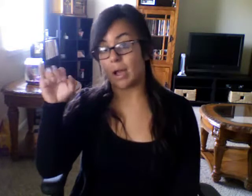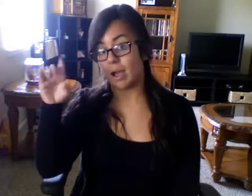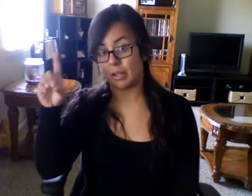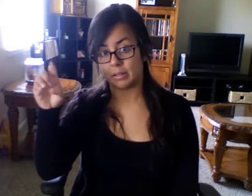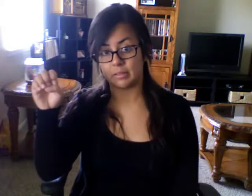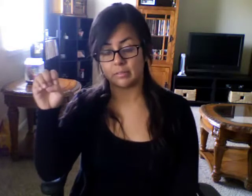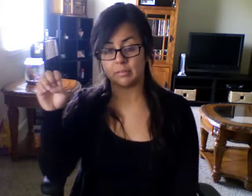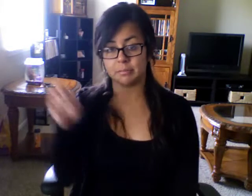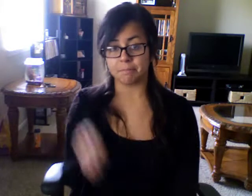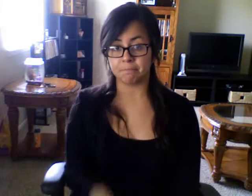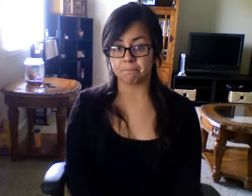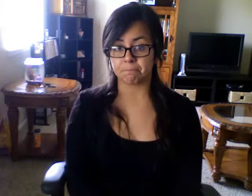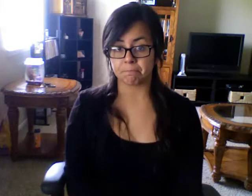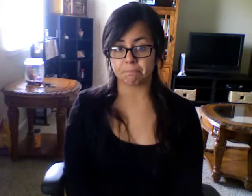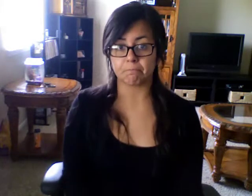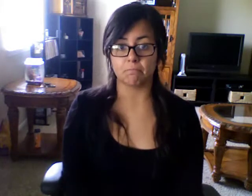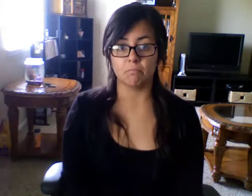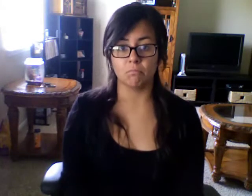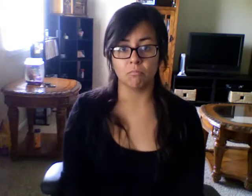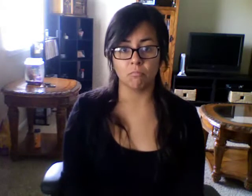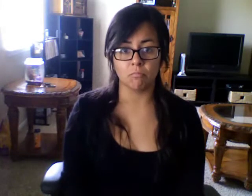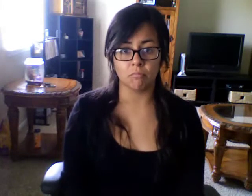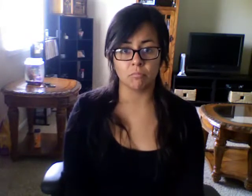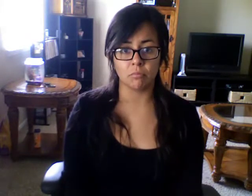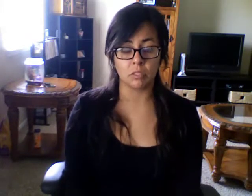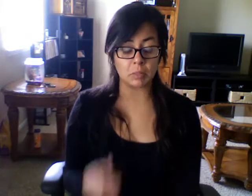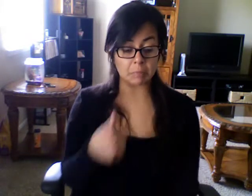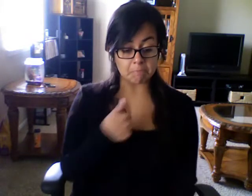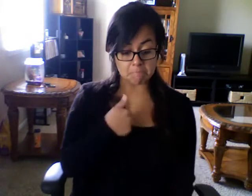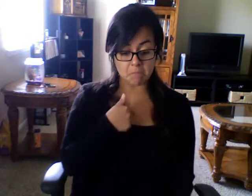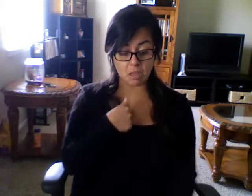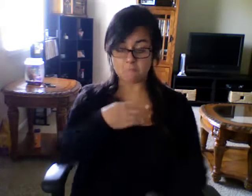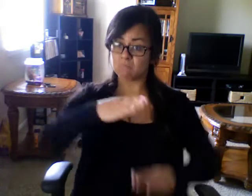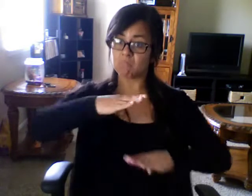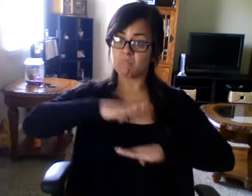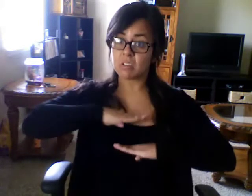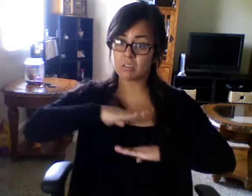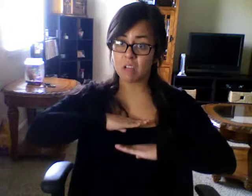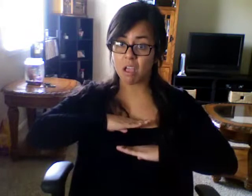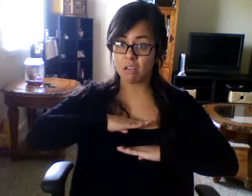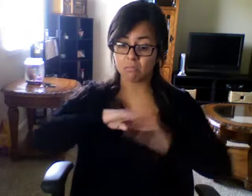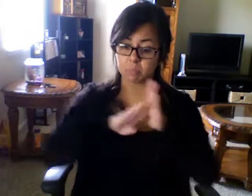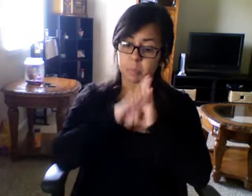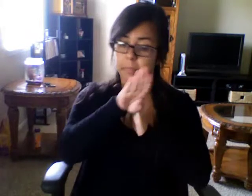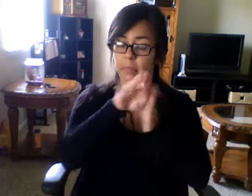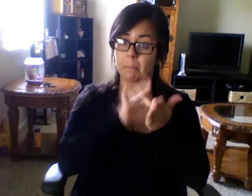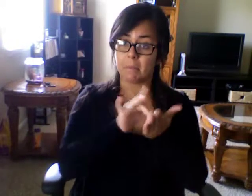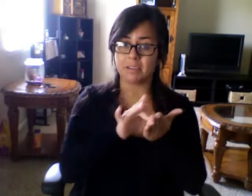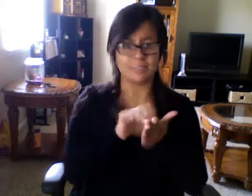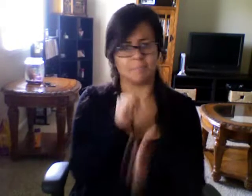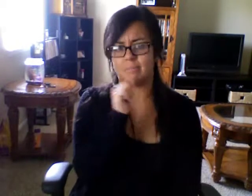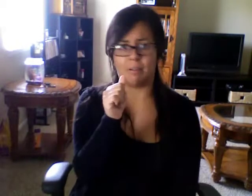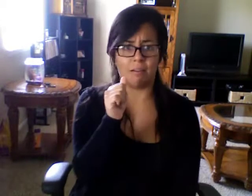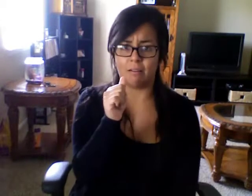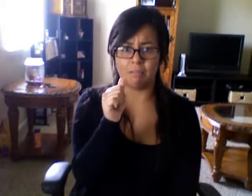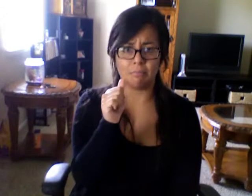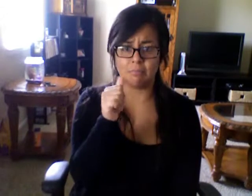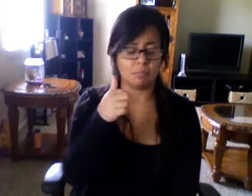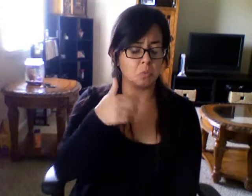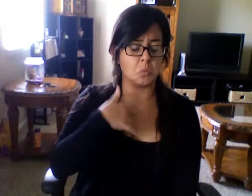you'd say, dissatisfied with the performance and quality of these medicines, I went back to school in chemistry with the